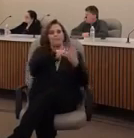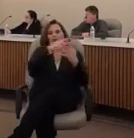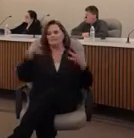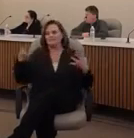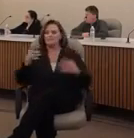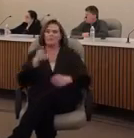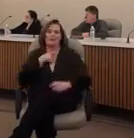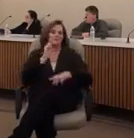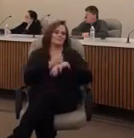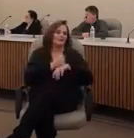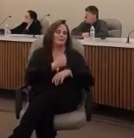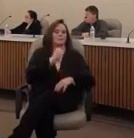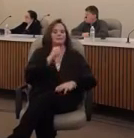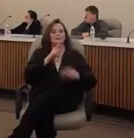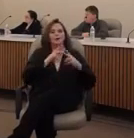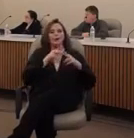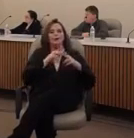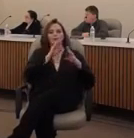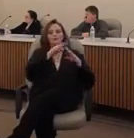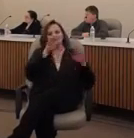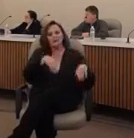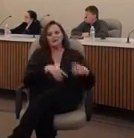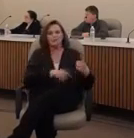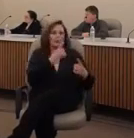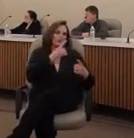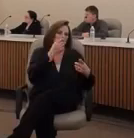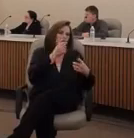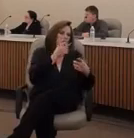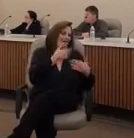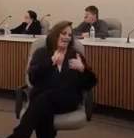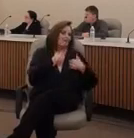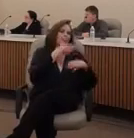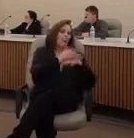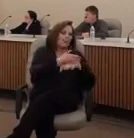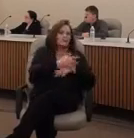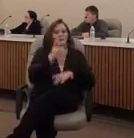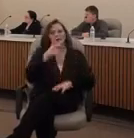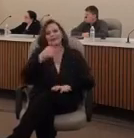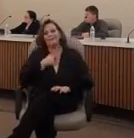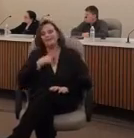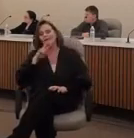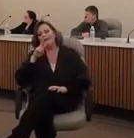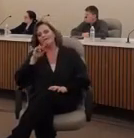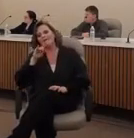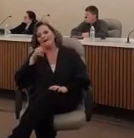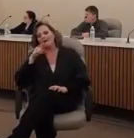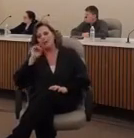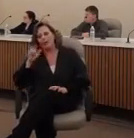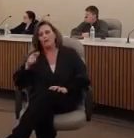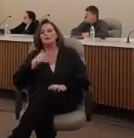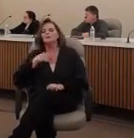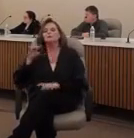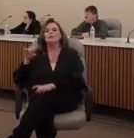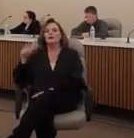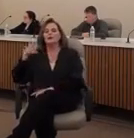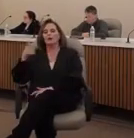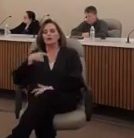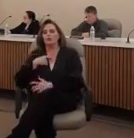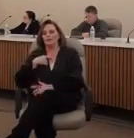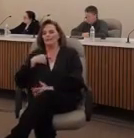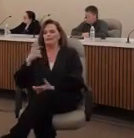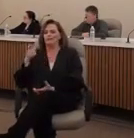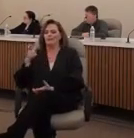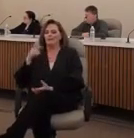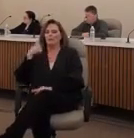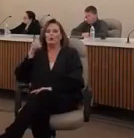couple sheds out there, one with wood, one with vinyl, and a gazebo, and a footbridge as